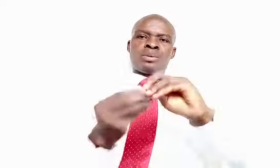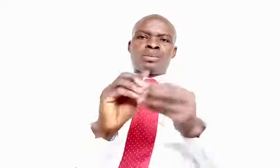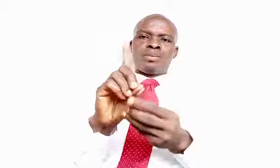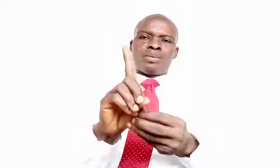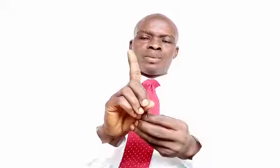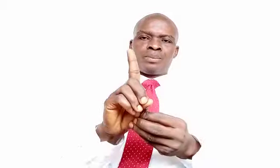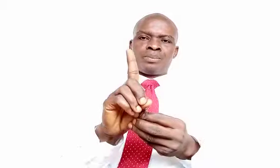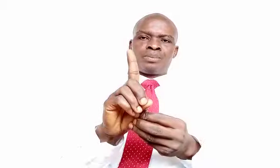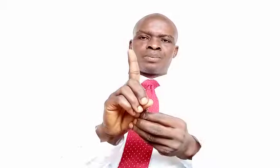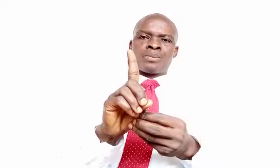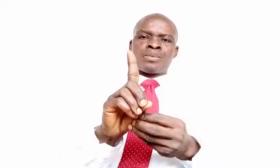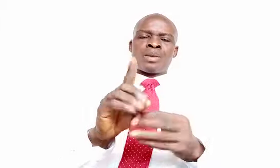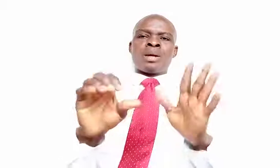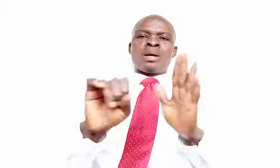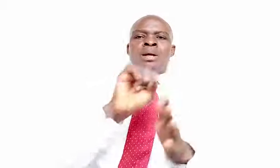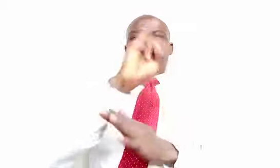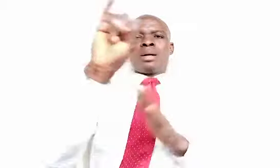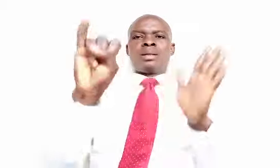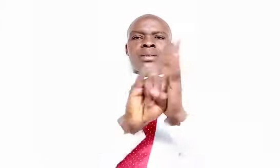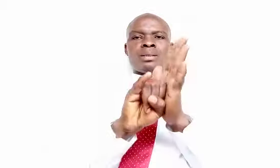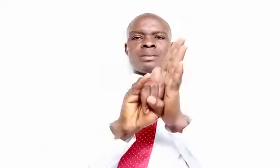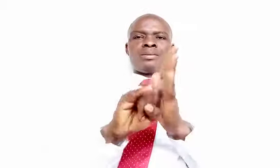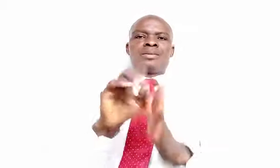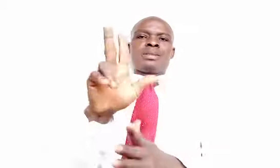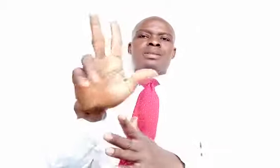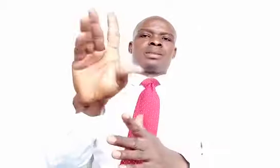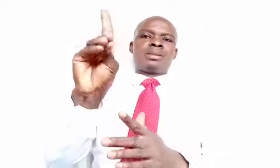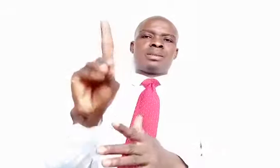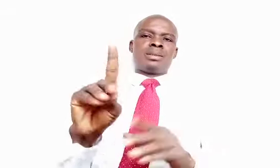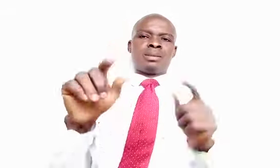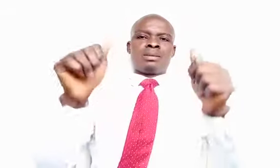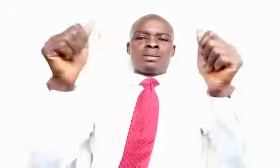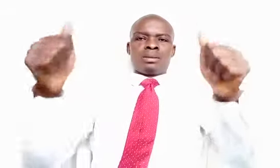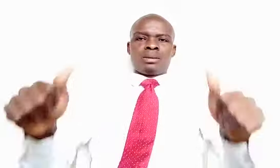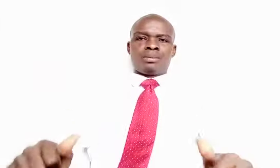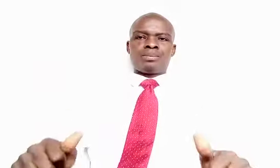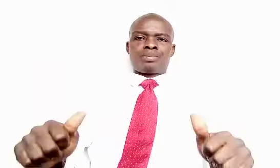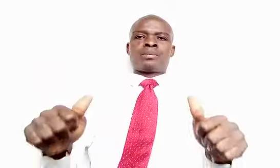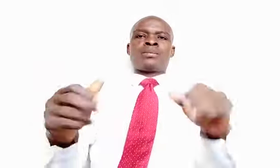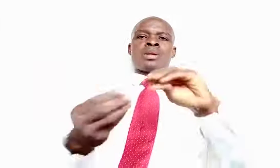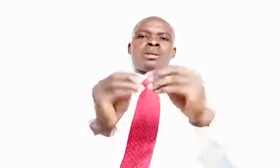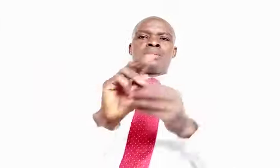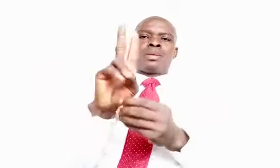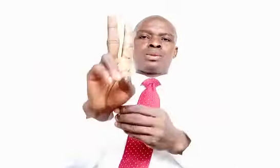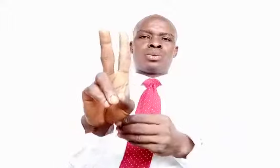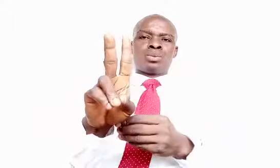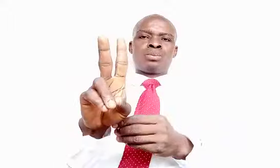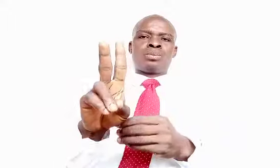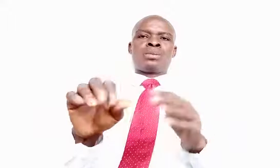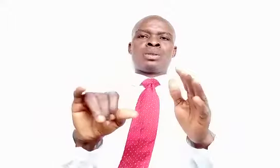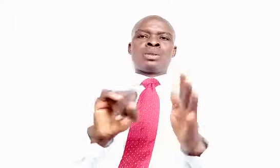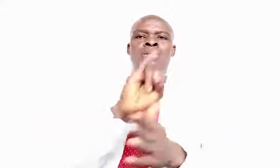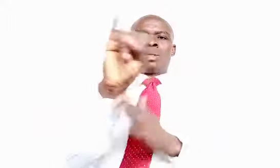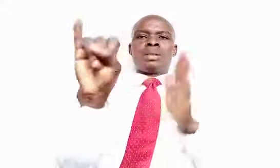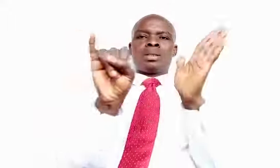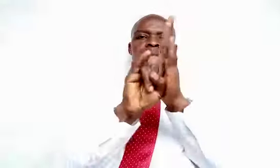1. Identify three-dimensional shapes. 2. Identify properties of